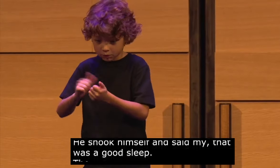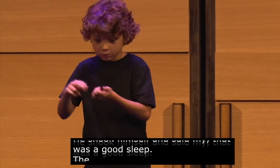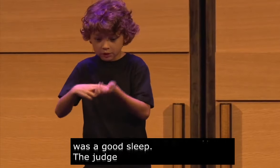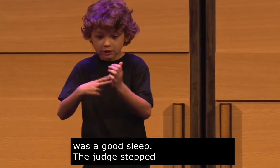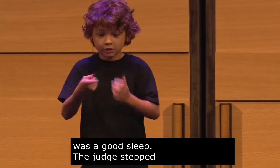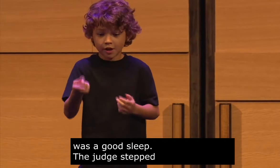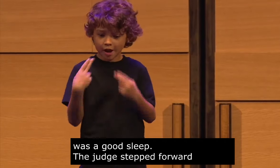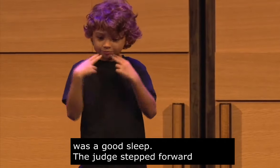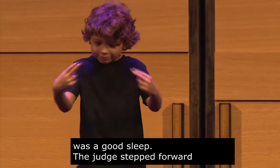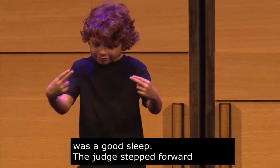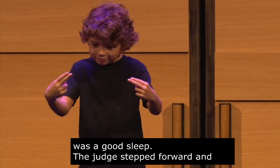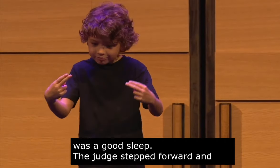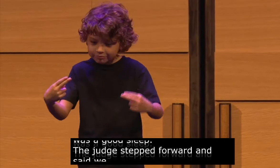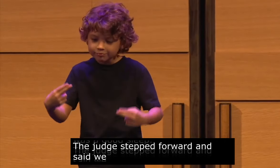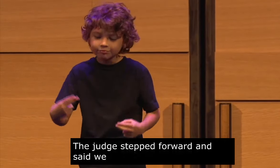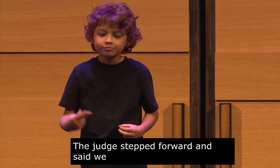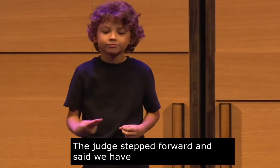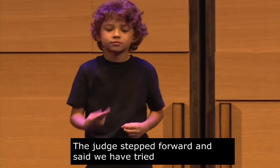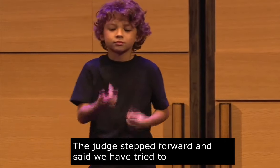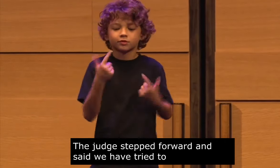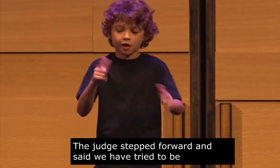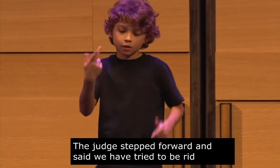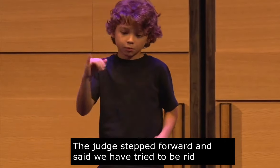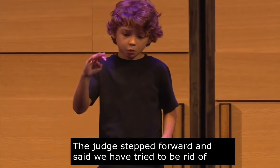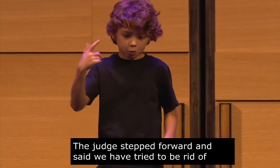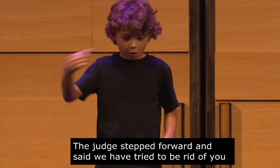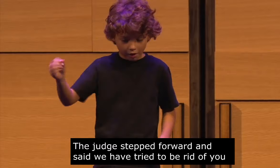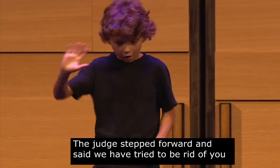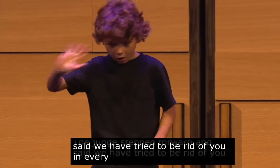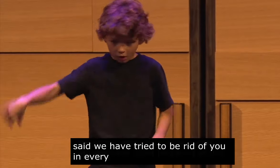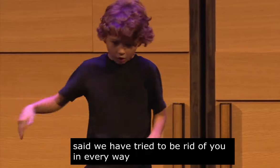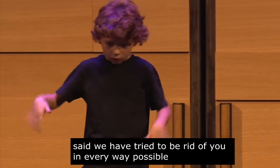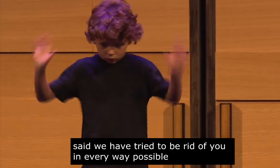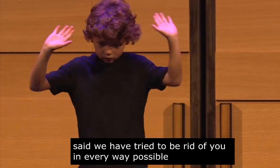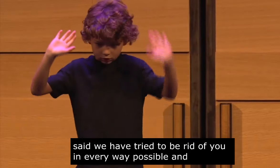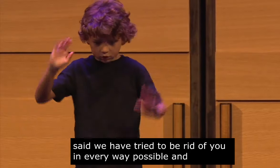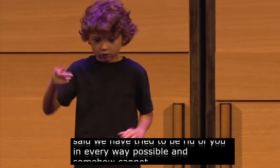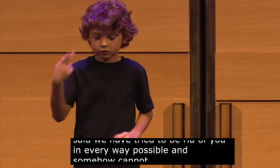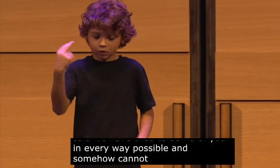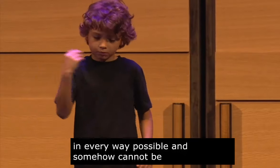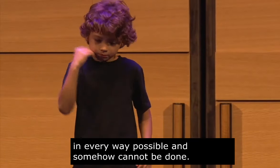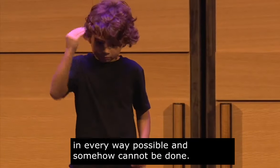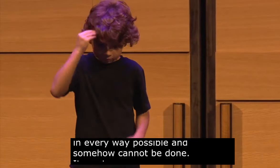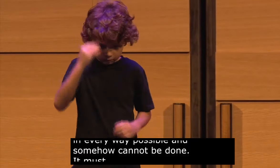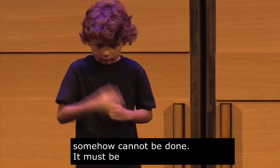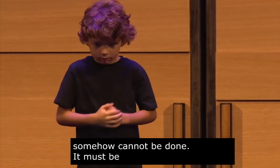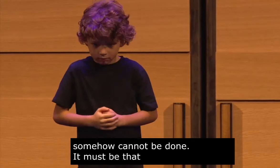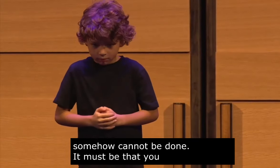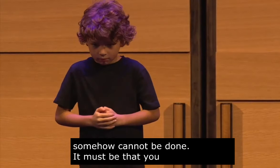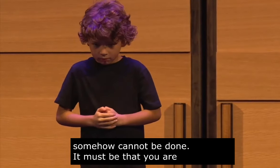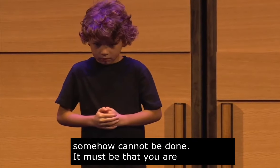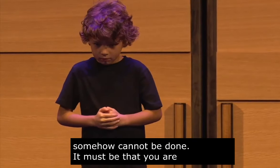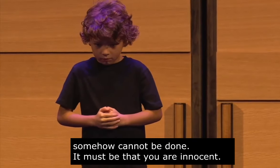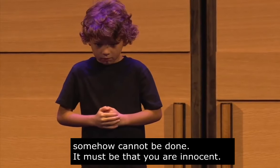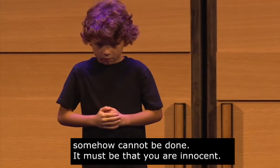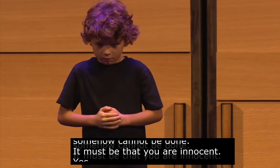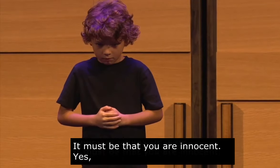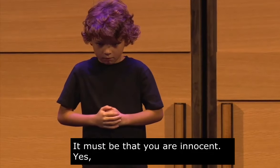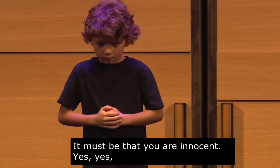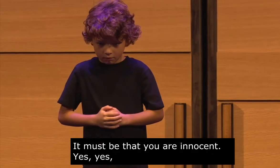judge stepped forward and said, "We have made tried to rid you in every way possible, and somehow it cannot be done. It must be that you are innocent." "Yes, yes," shouted